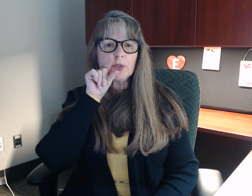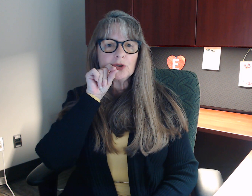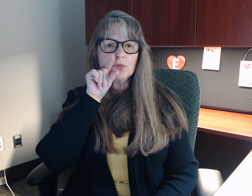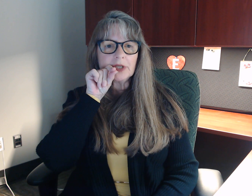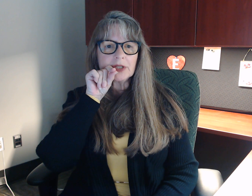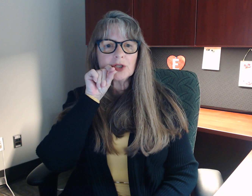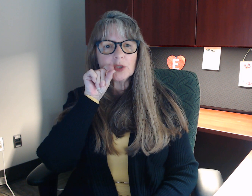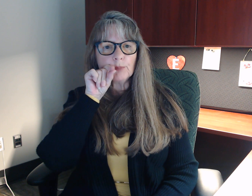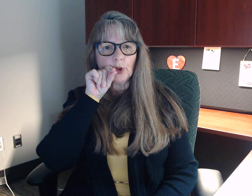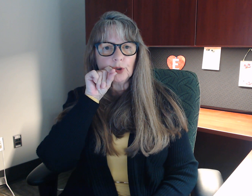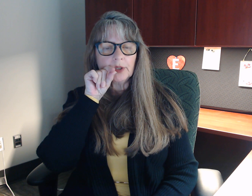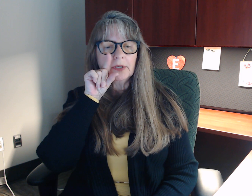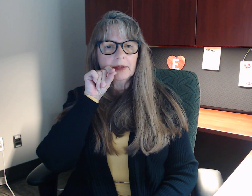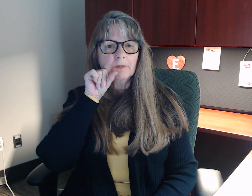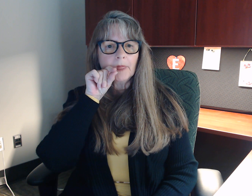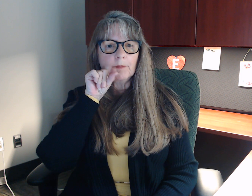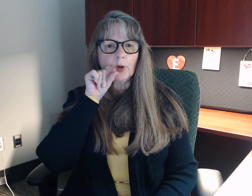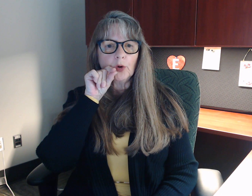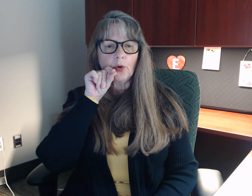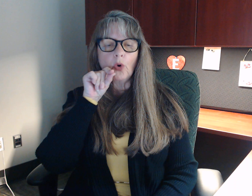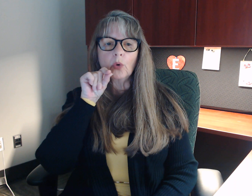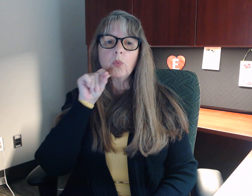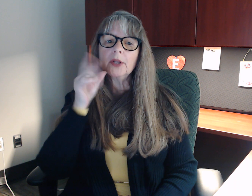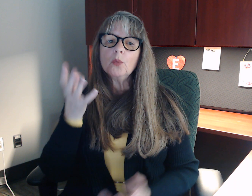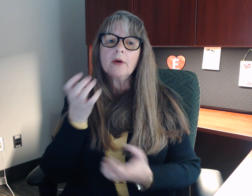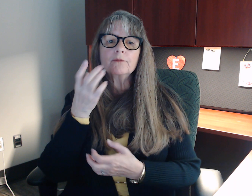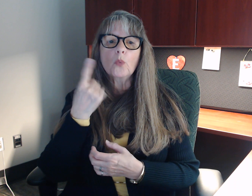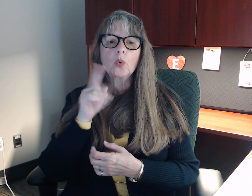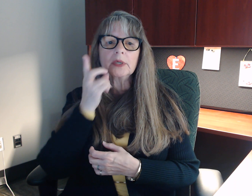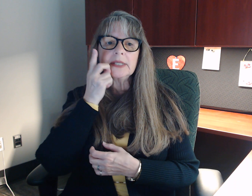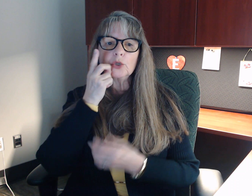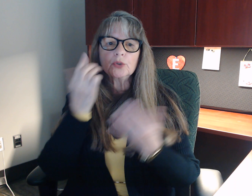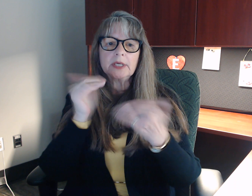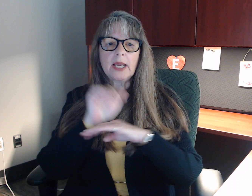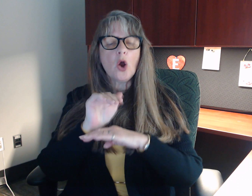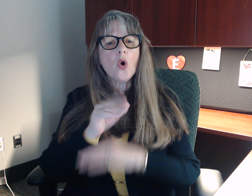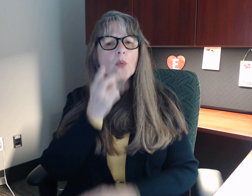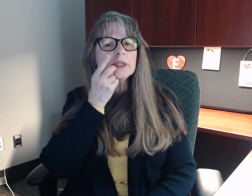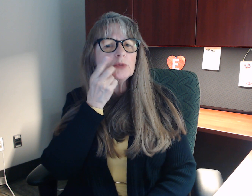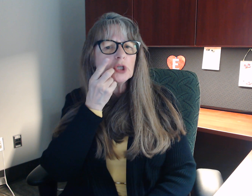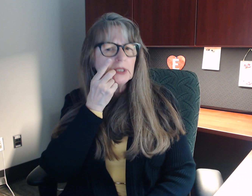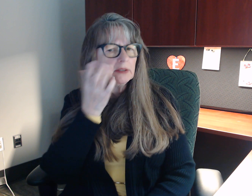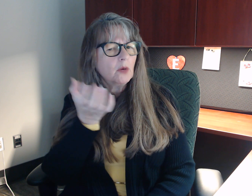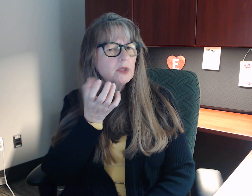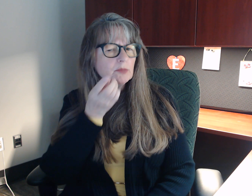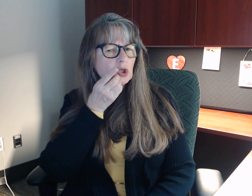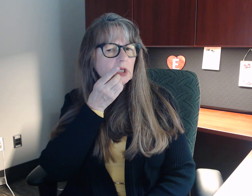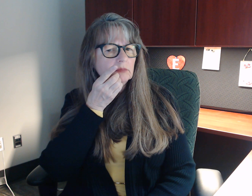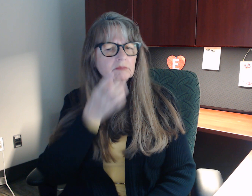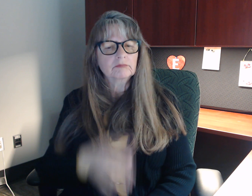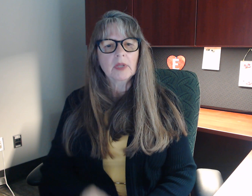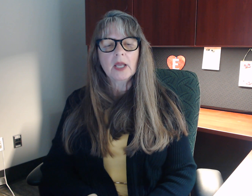do this. This is bird. Or what do you want for dinner tonight? Oh, I want some chicken. I